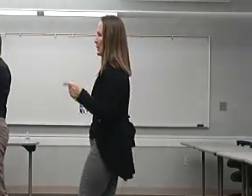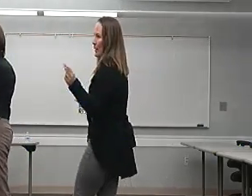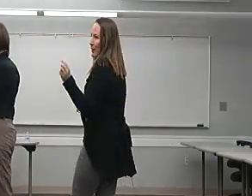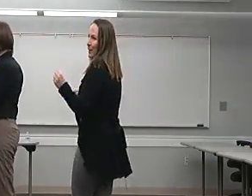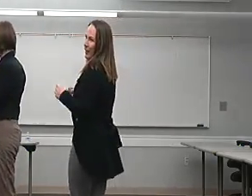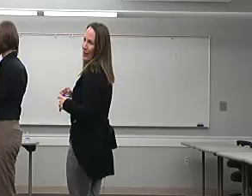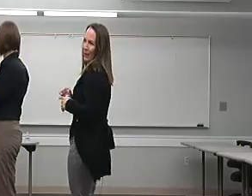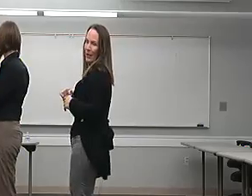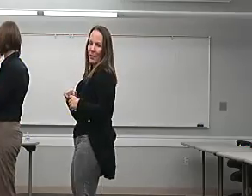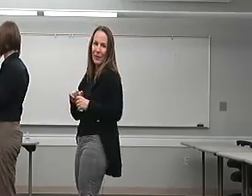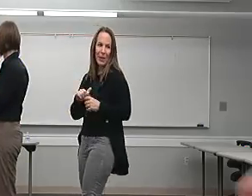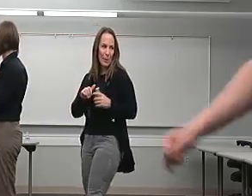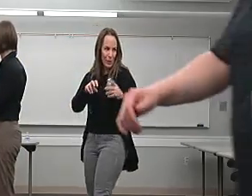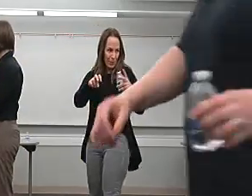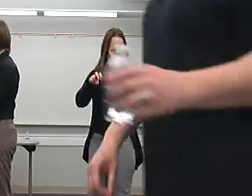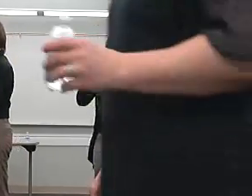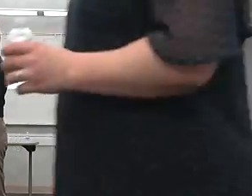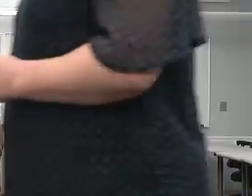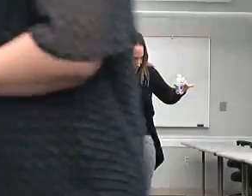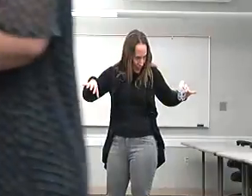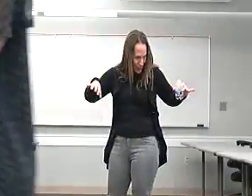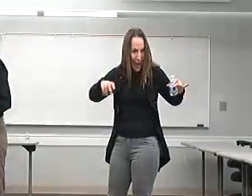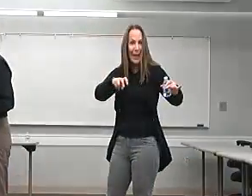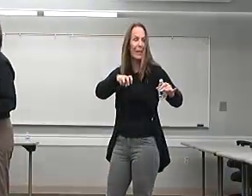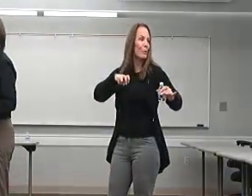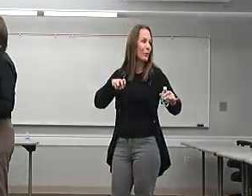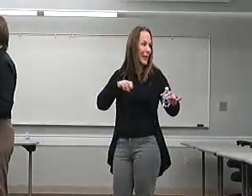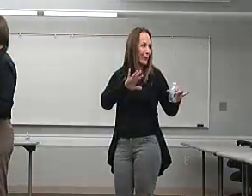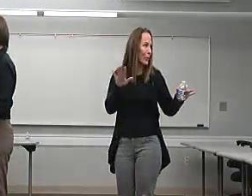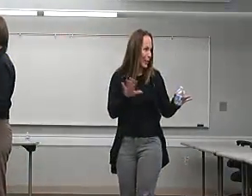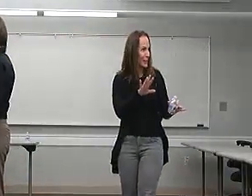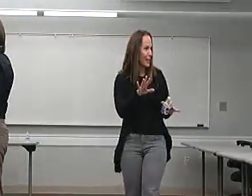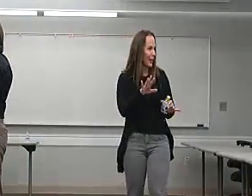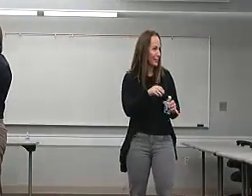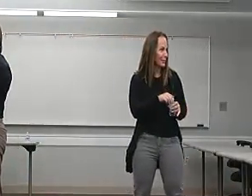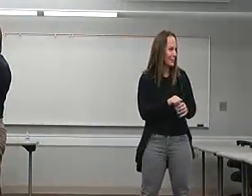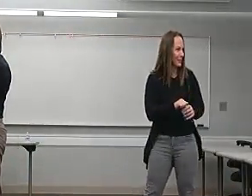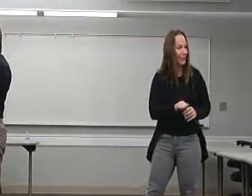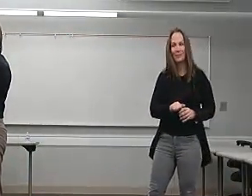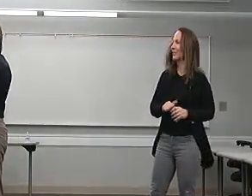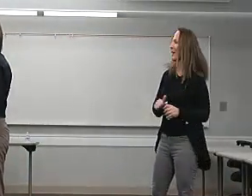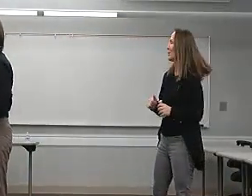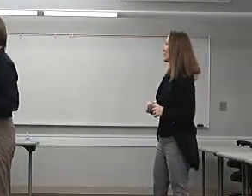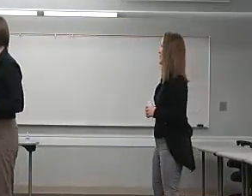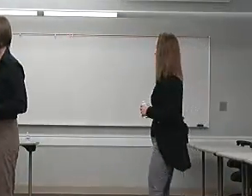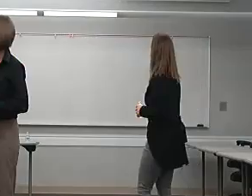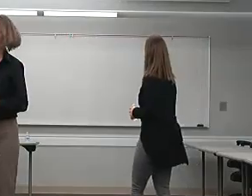if they come on in, I can move and everyone can stay. That works out.